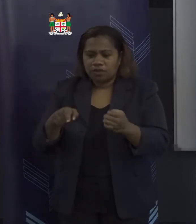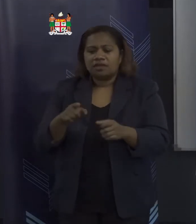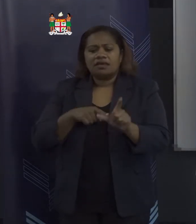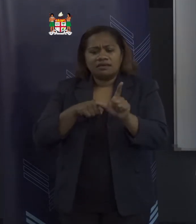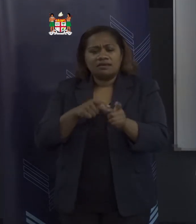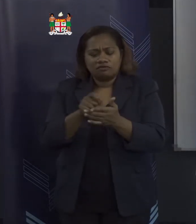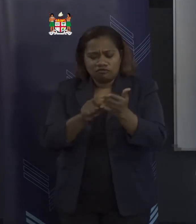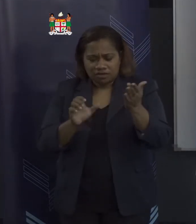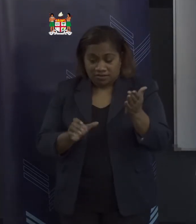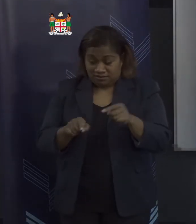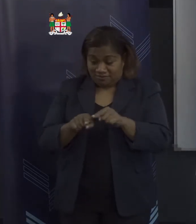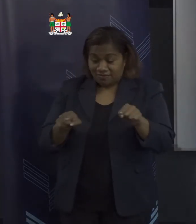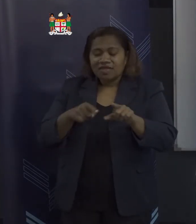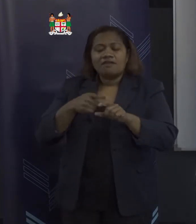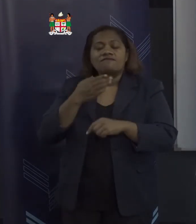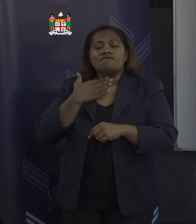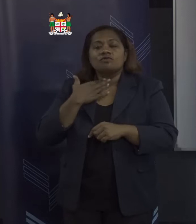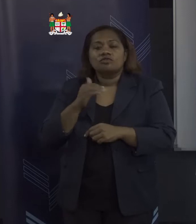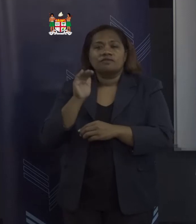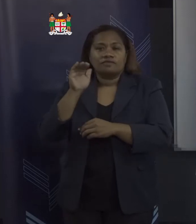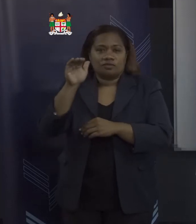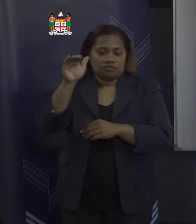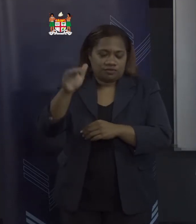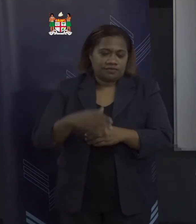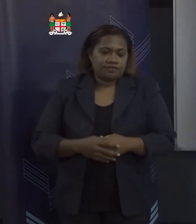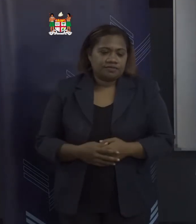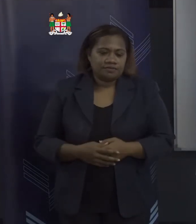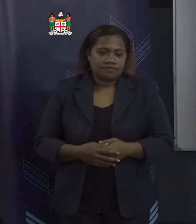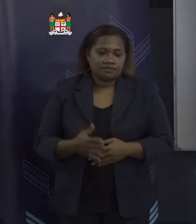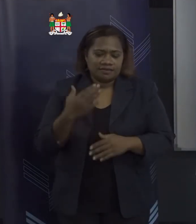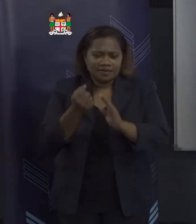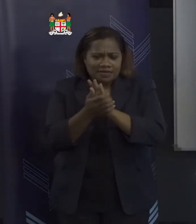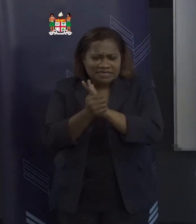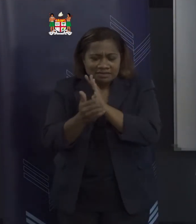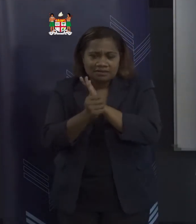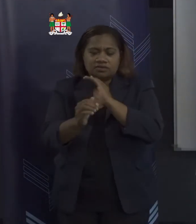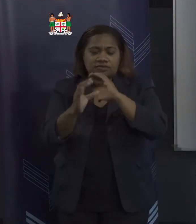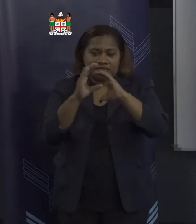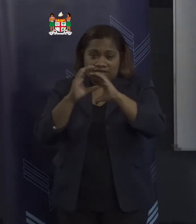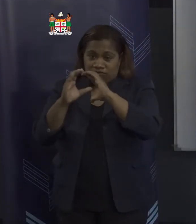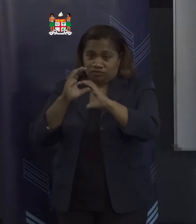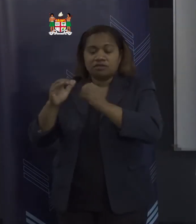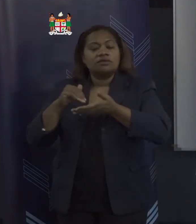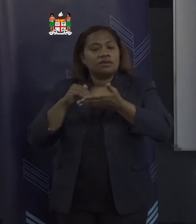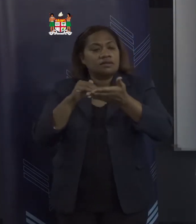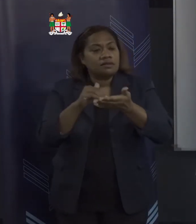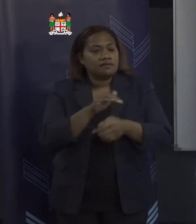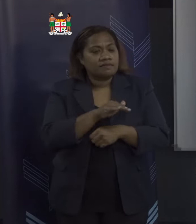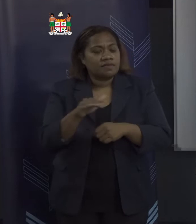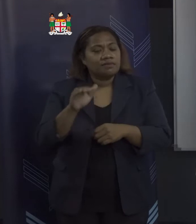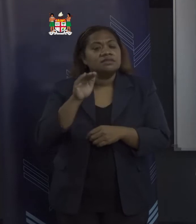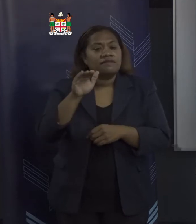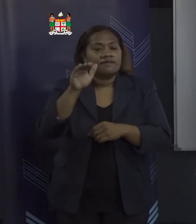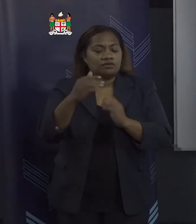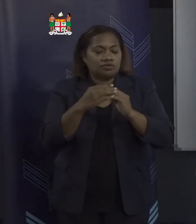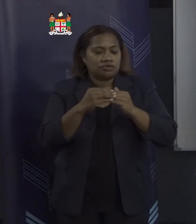the future. They would have crafted skills in communication which will help them as future